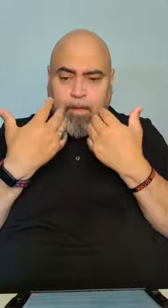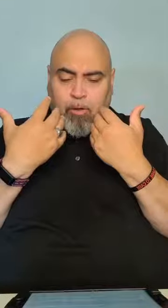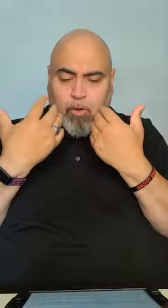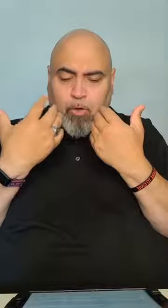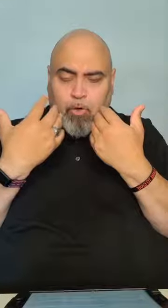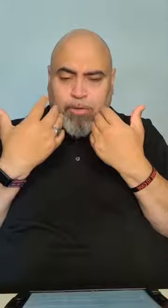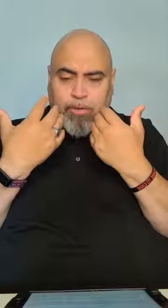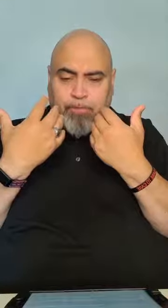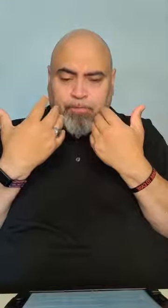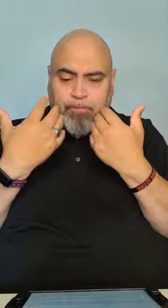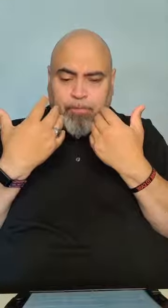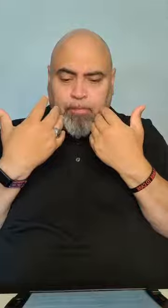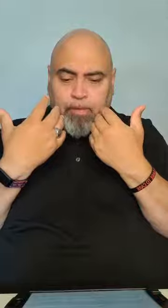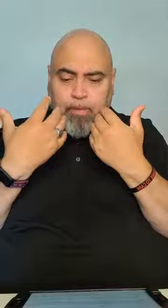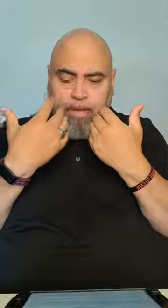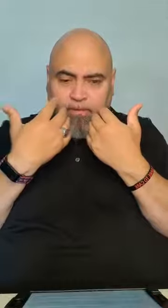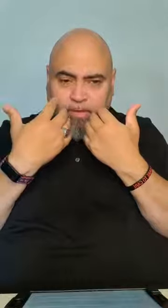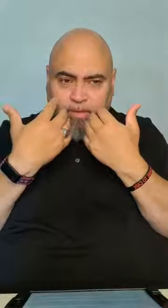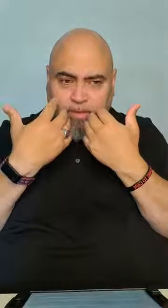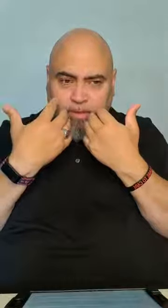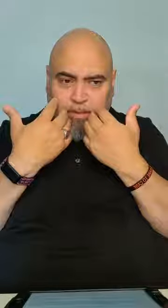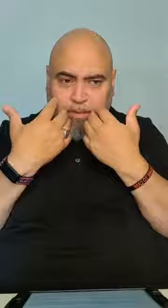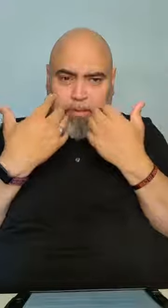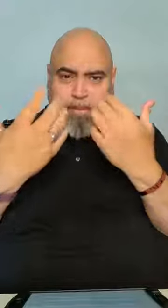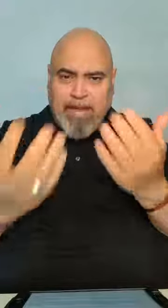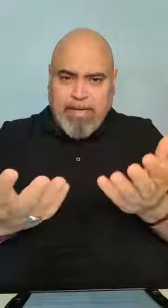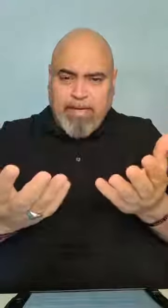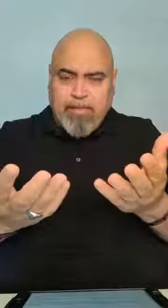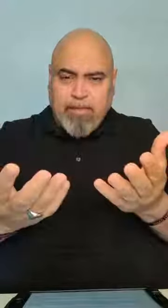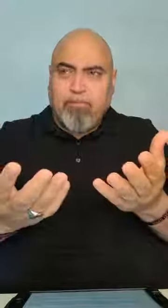our Lord gave us a mandate,